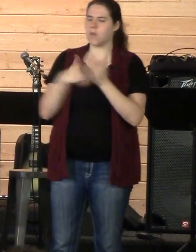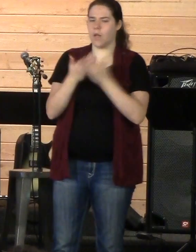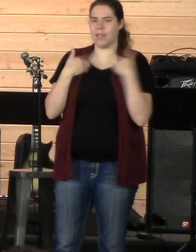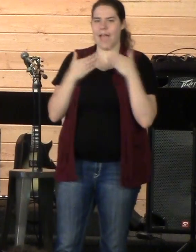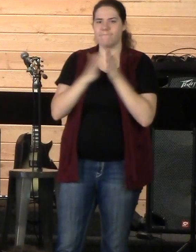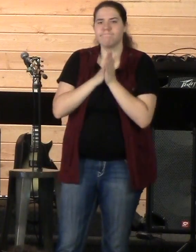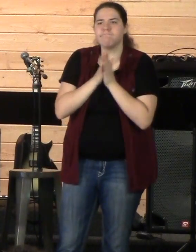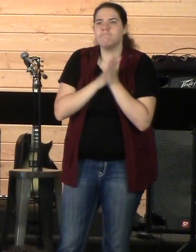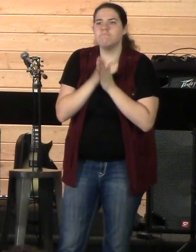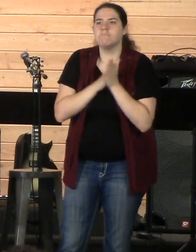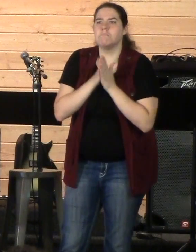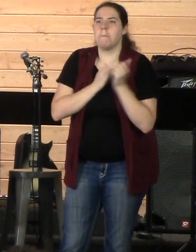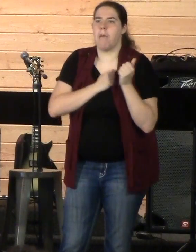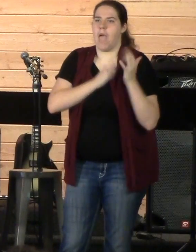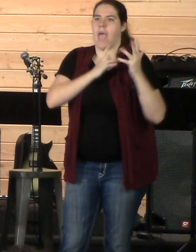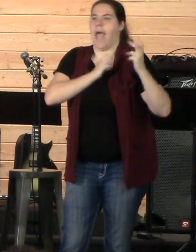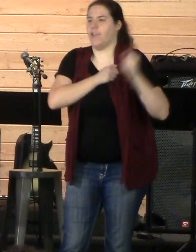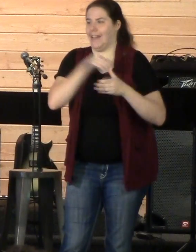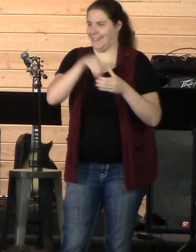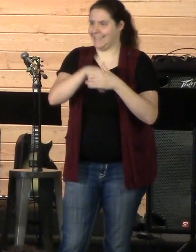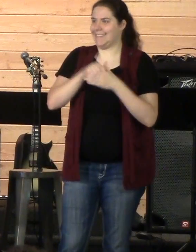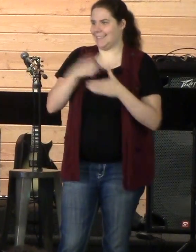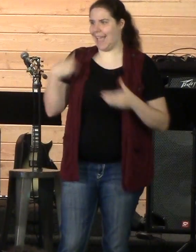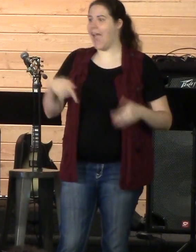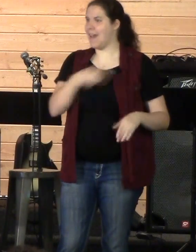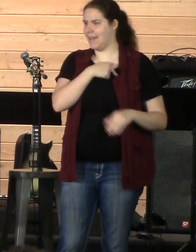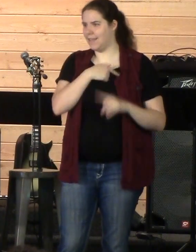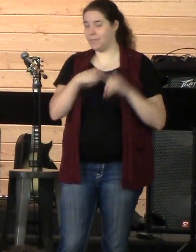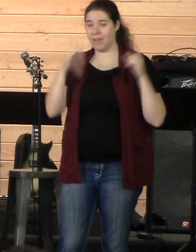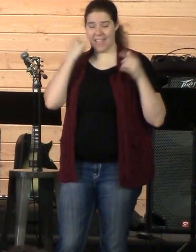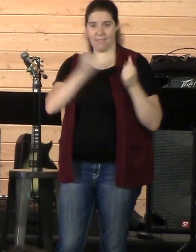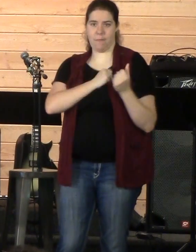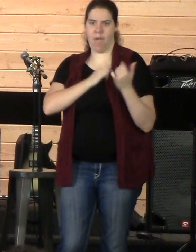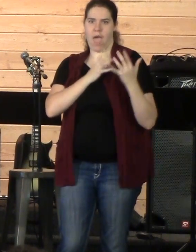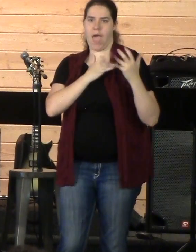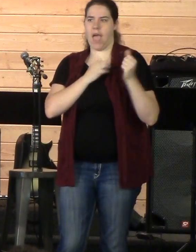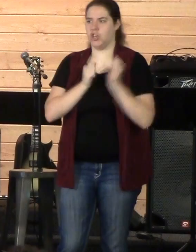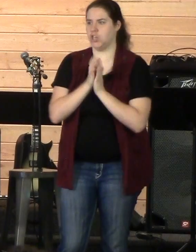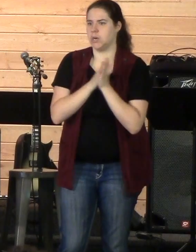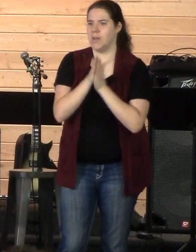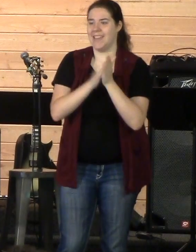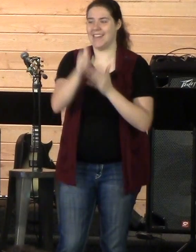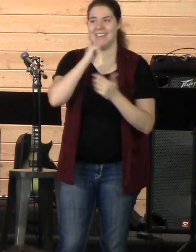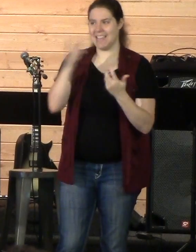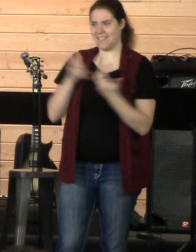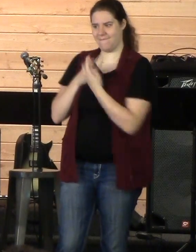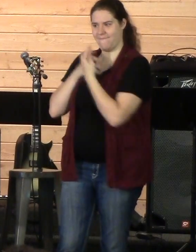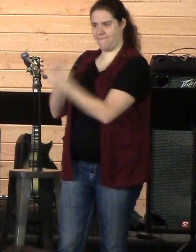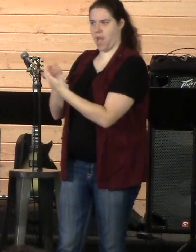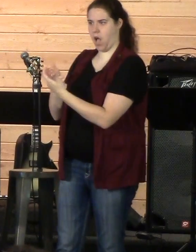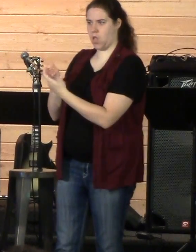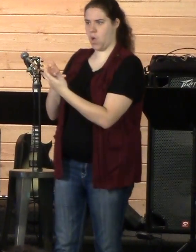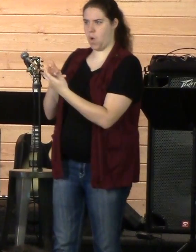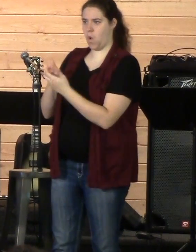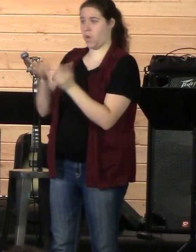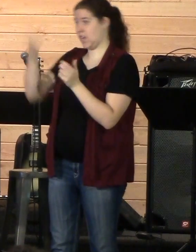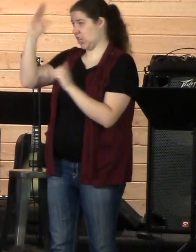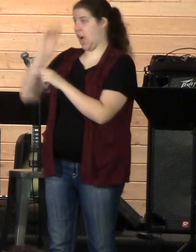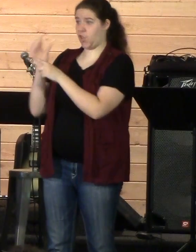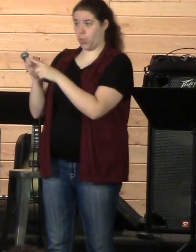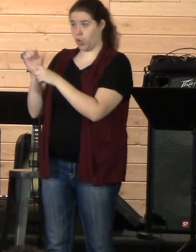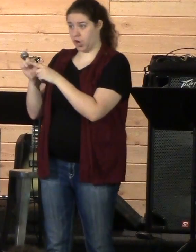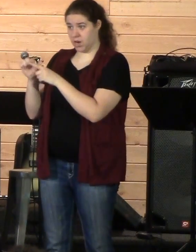with the Word of God, we turn into a Pharisee. And when our passion isn't in line with God's heart, we turn into